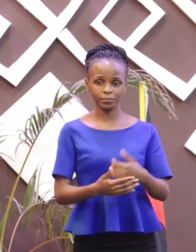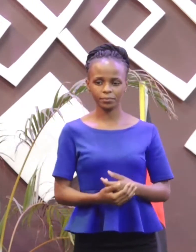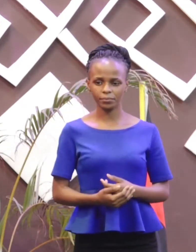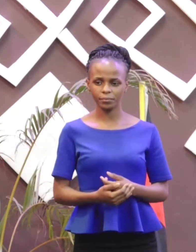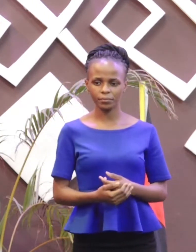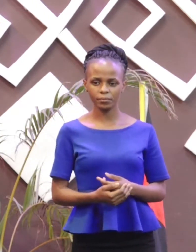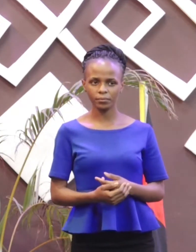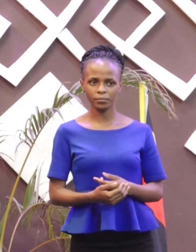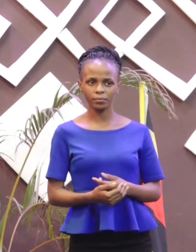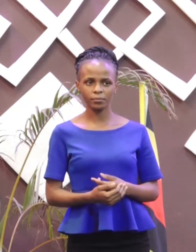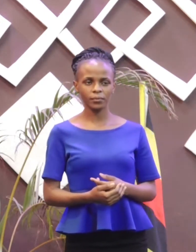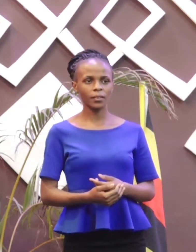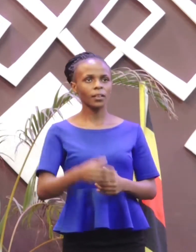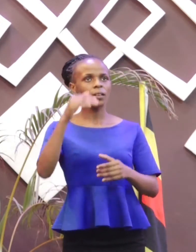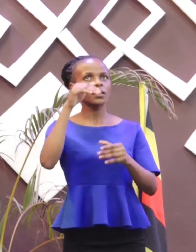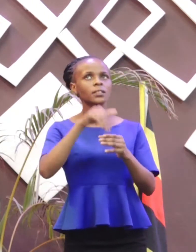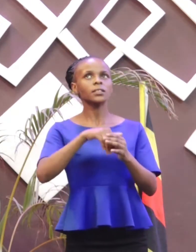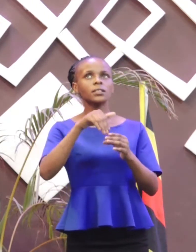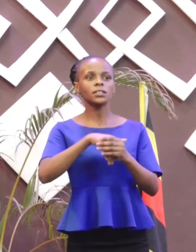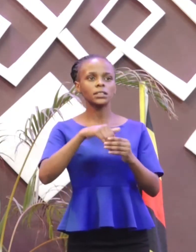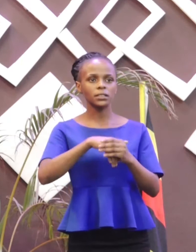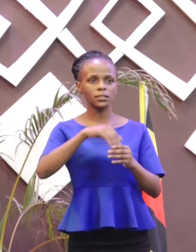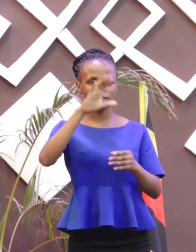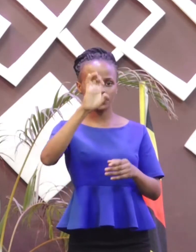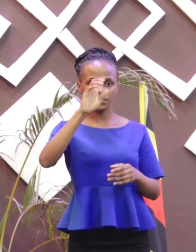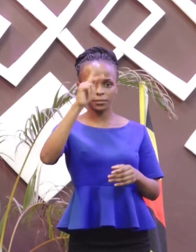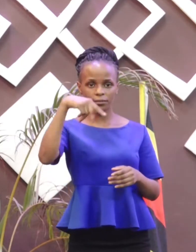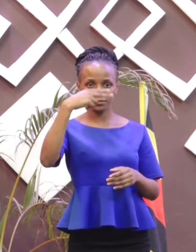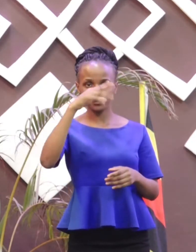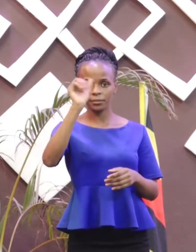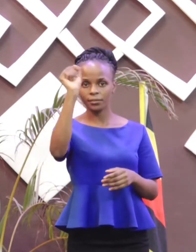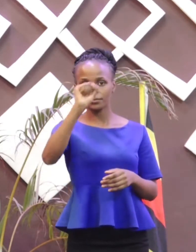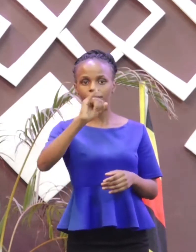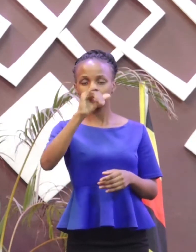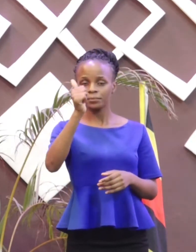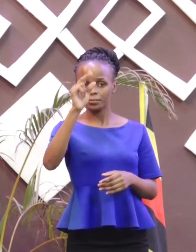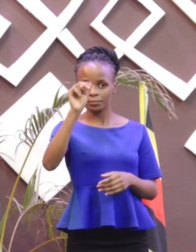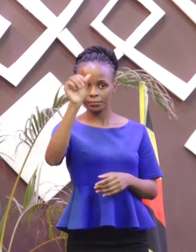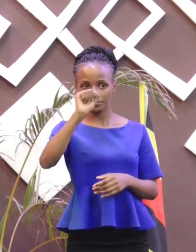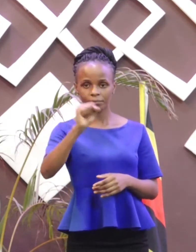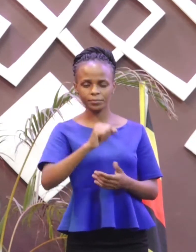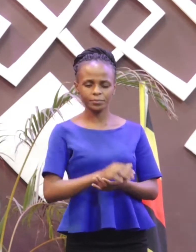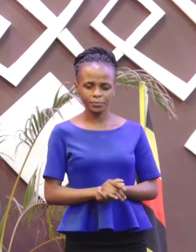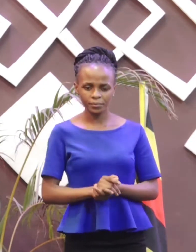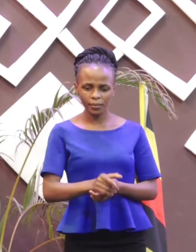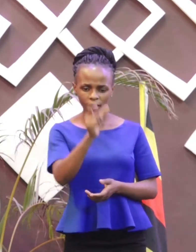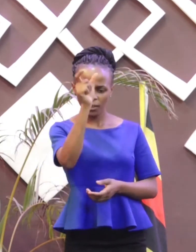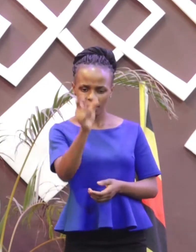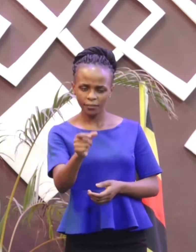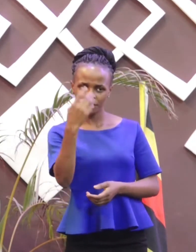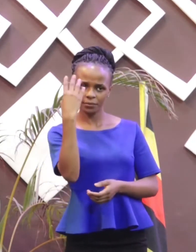yetugamba, in the book of Ephesians, mu kitabo ky'Abefeso, chapter